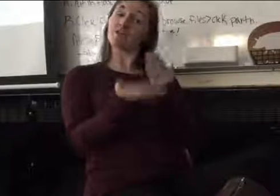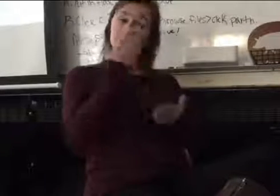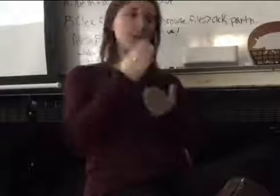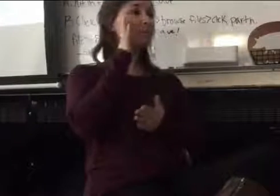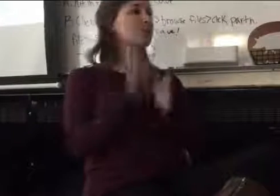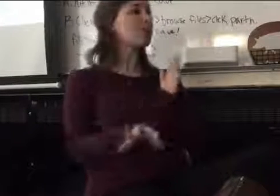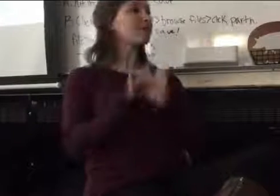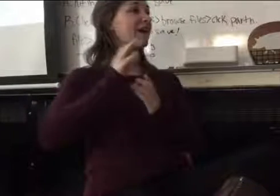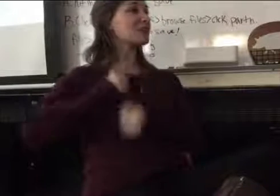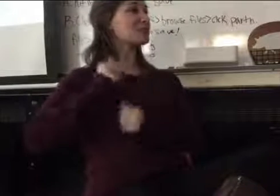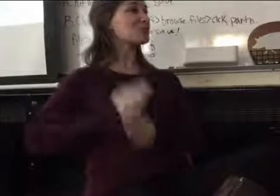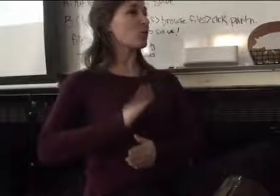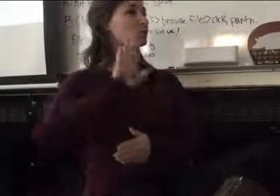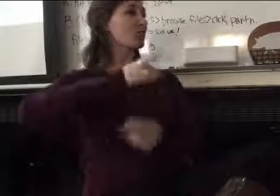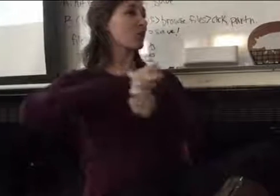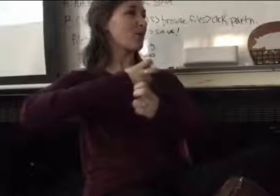soldier.